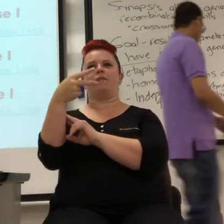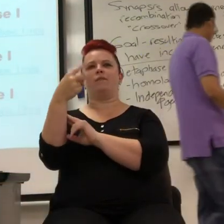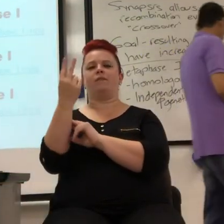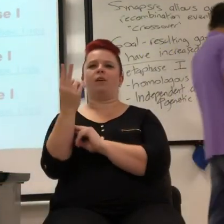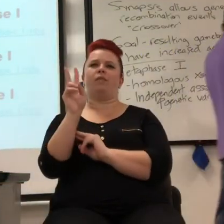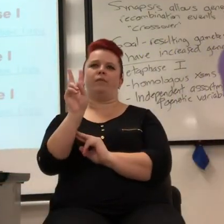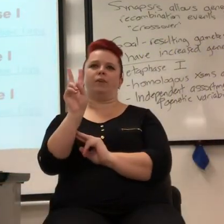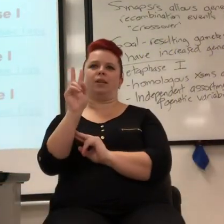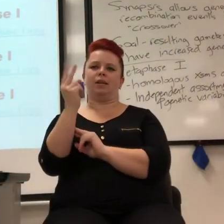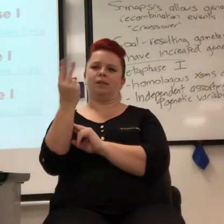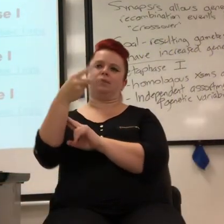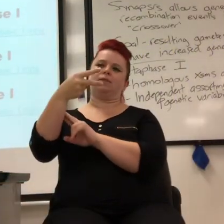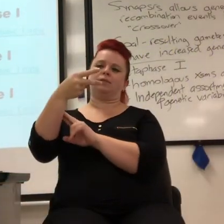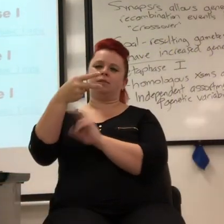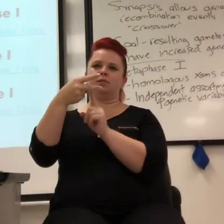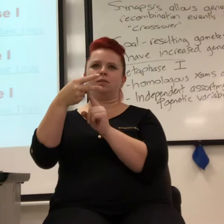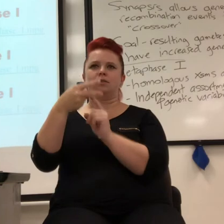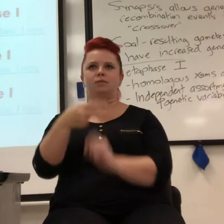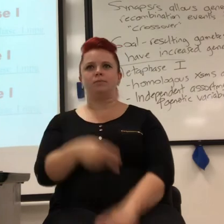a sideways V.